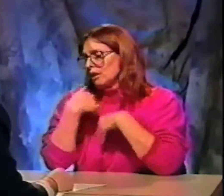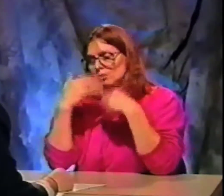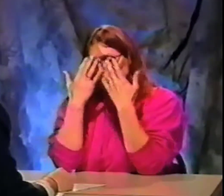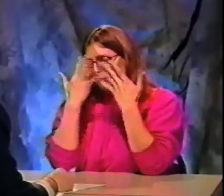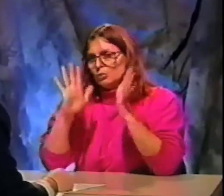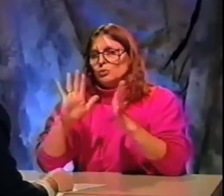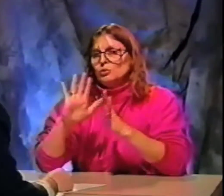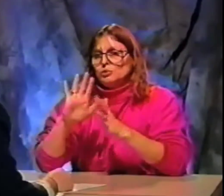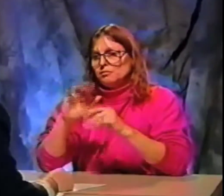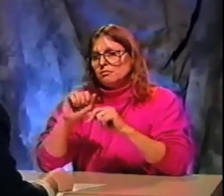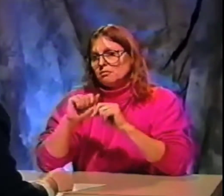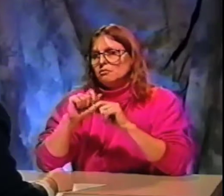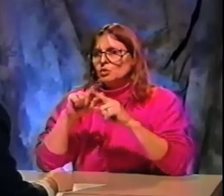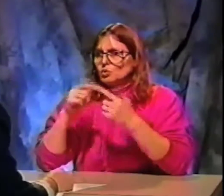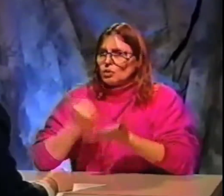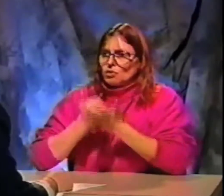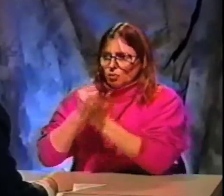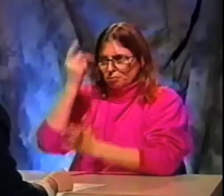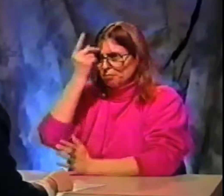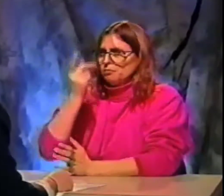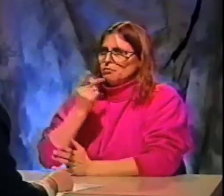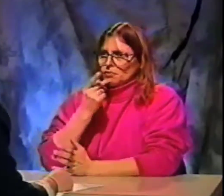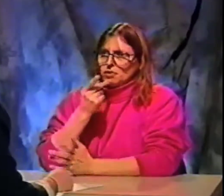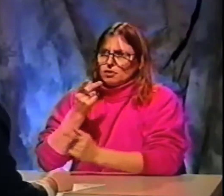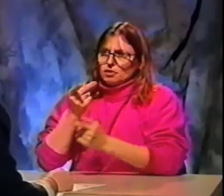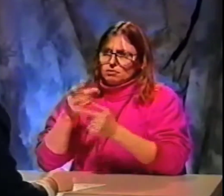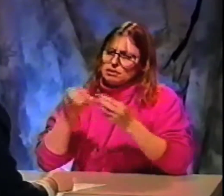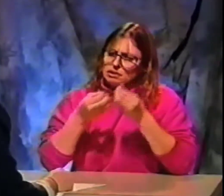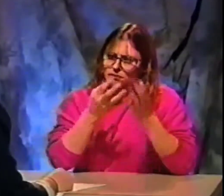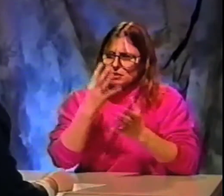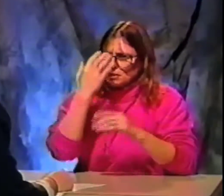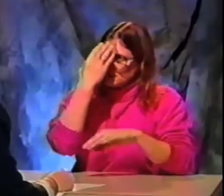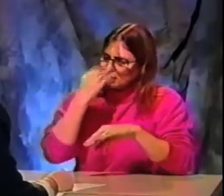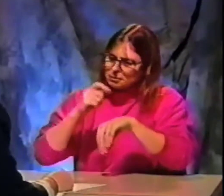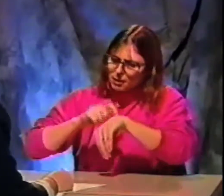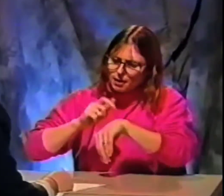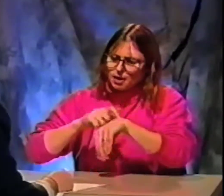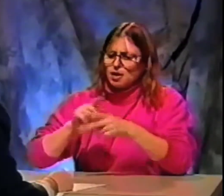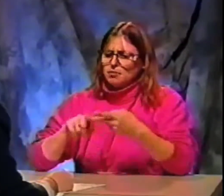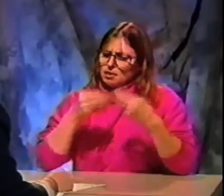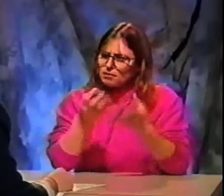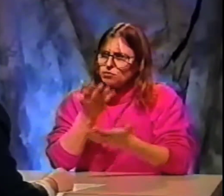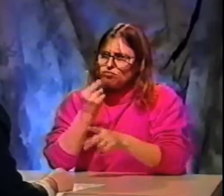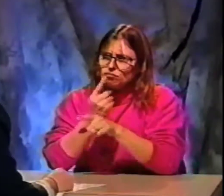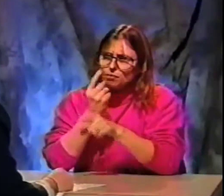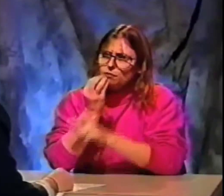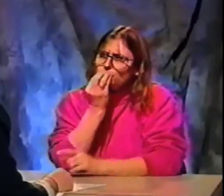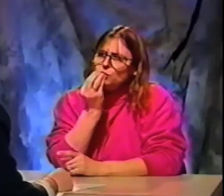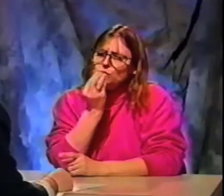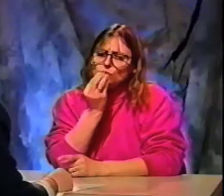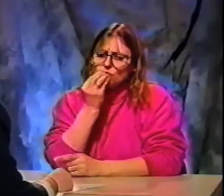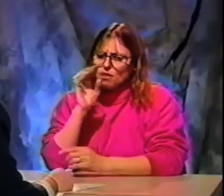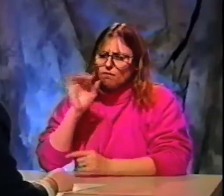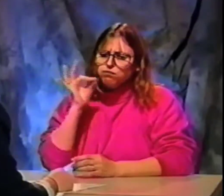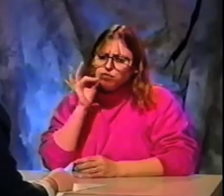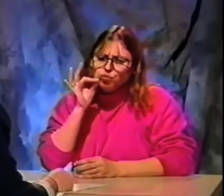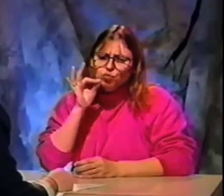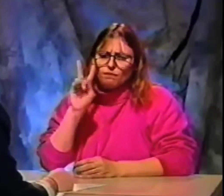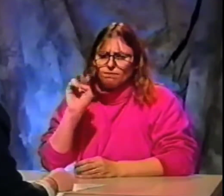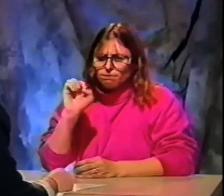them, whatever, eating without them, not telling them food's made, all those kinds of different things. Or